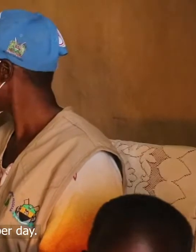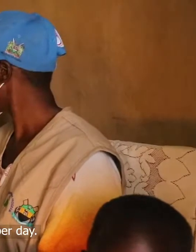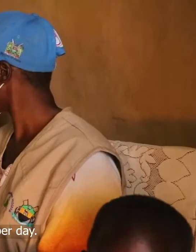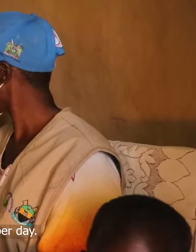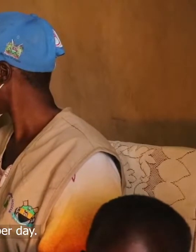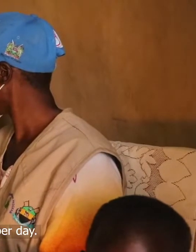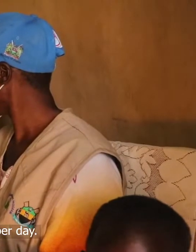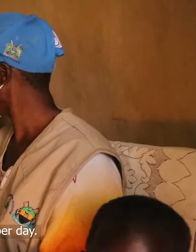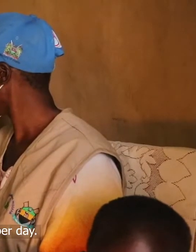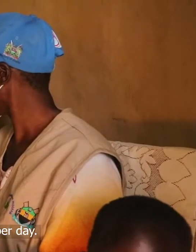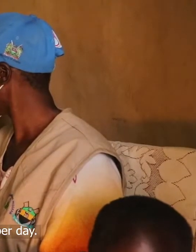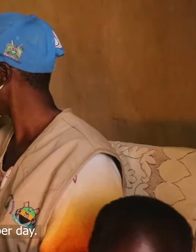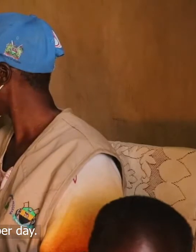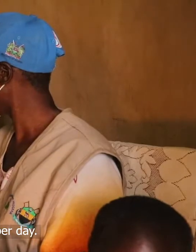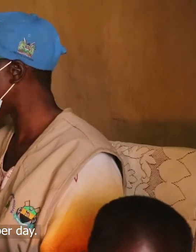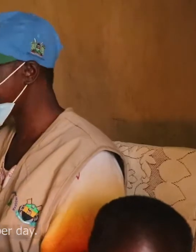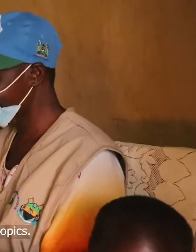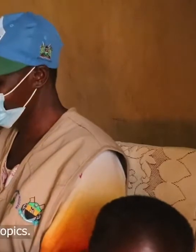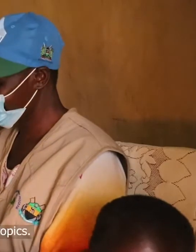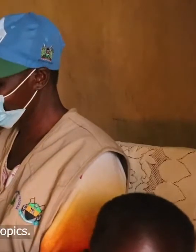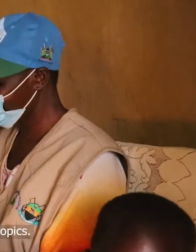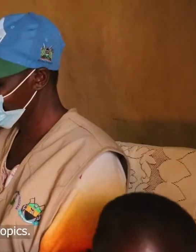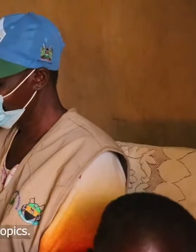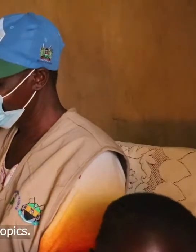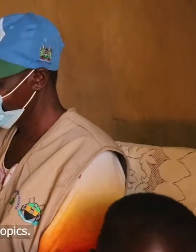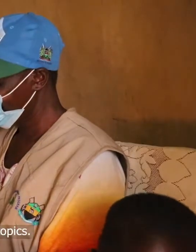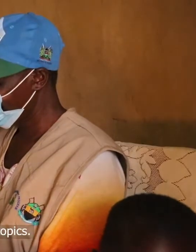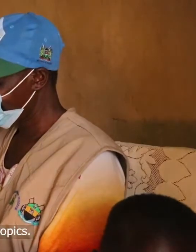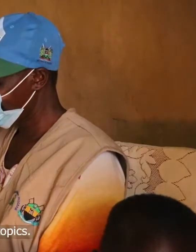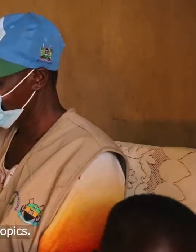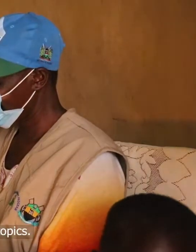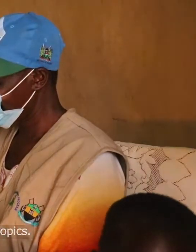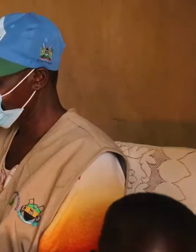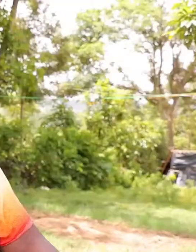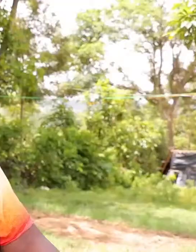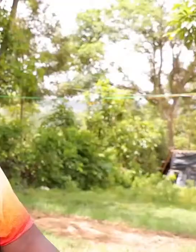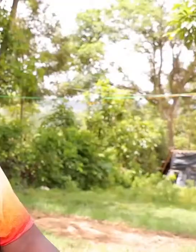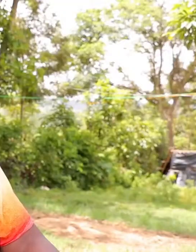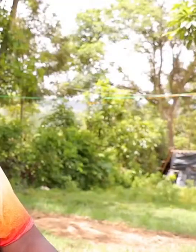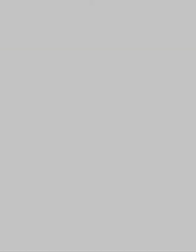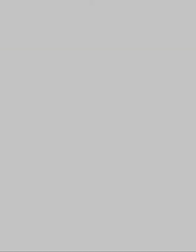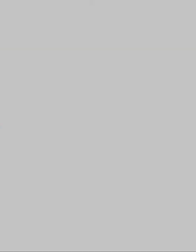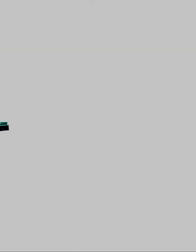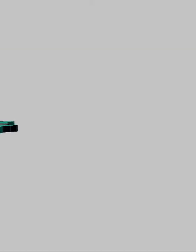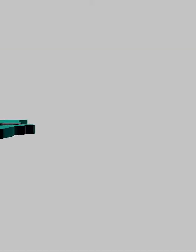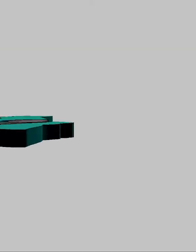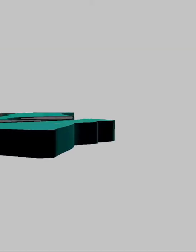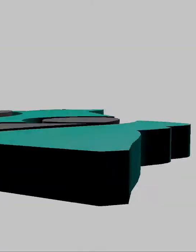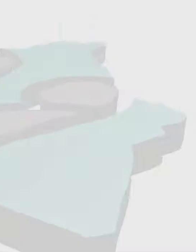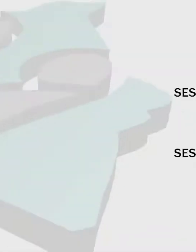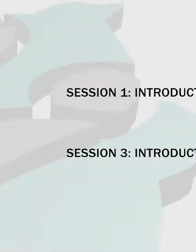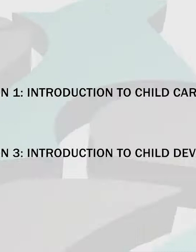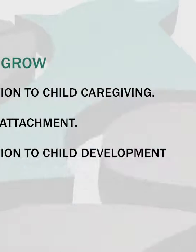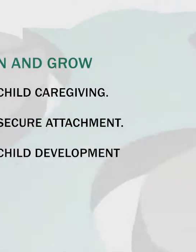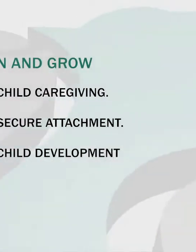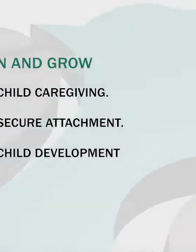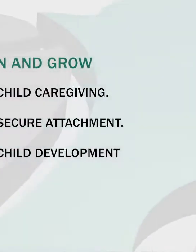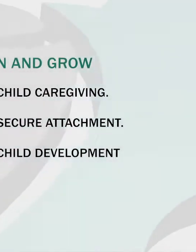ambayo tunaenda kuongea naye. Tuko na 17 topics ambazo tunacover. Kuna introduction to child